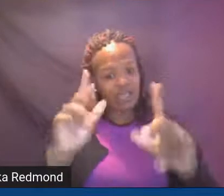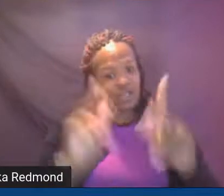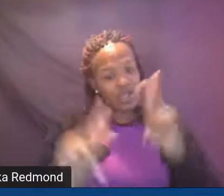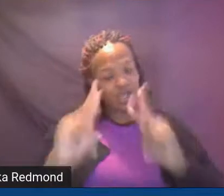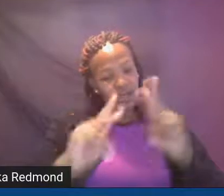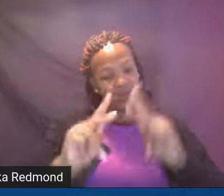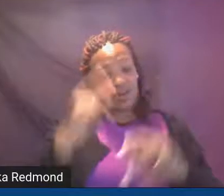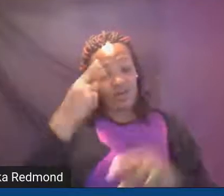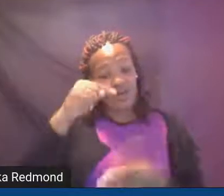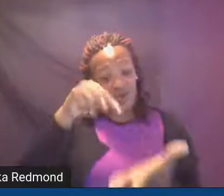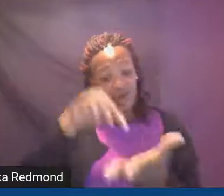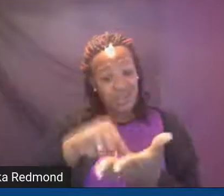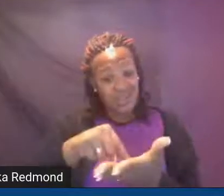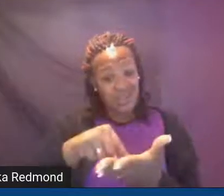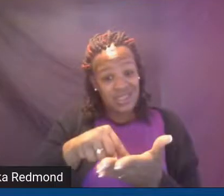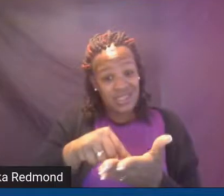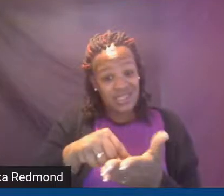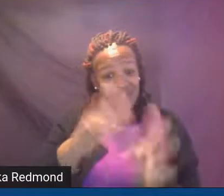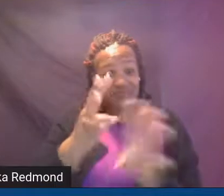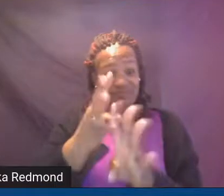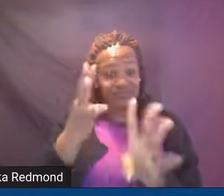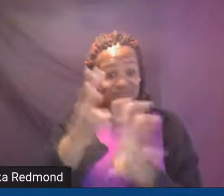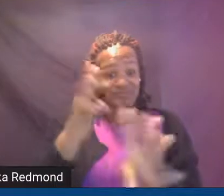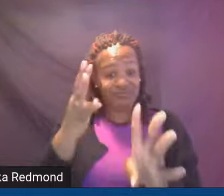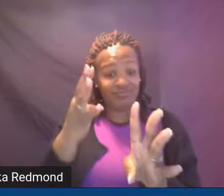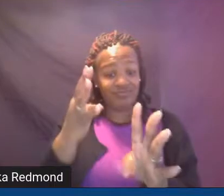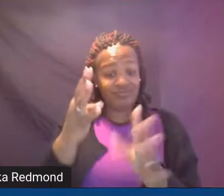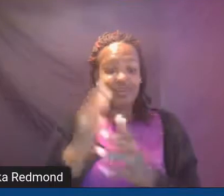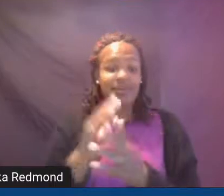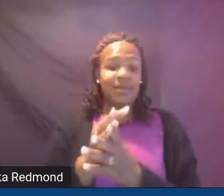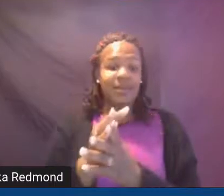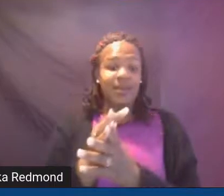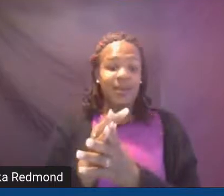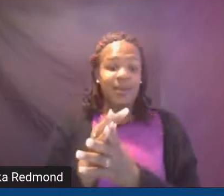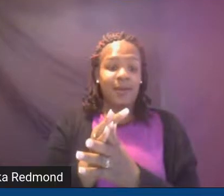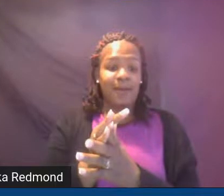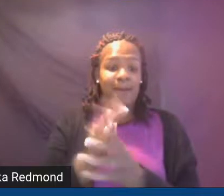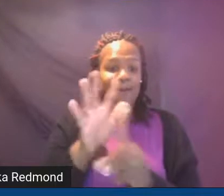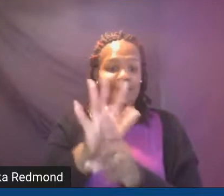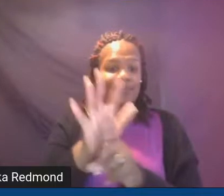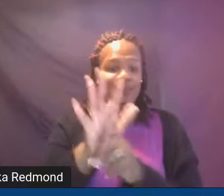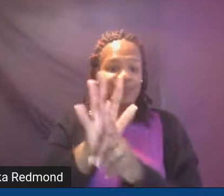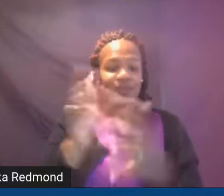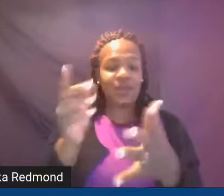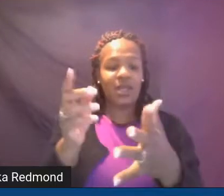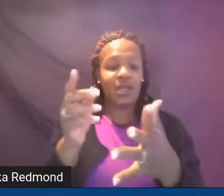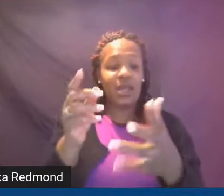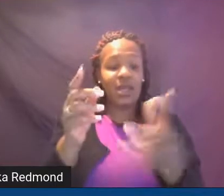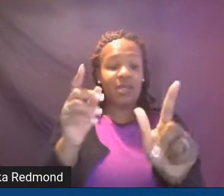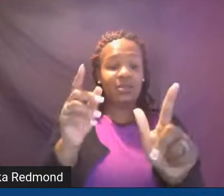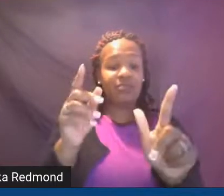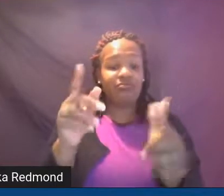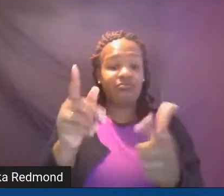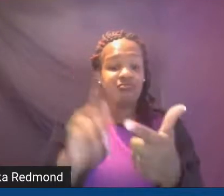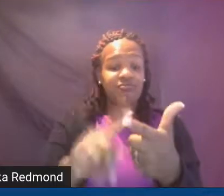population. And then two, and one that I think is actually more intentional, is